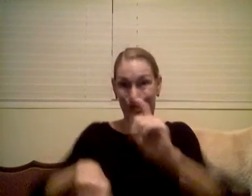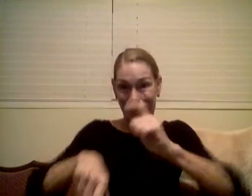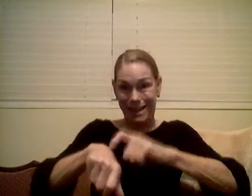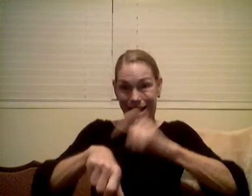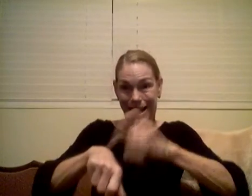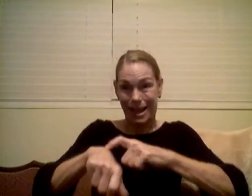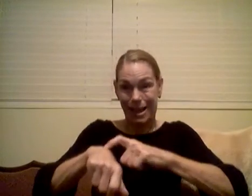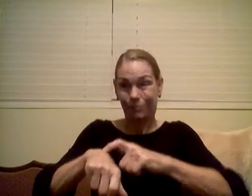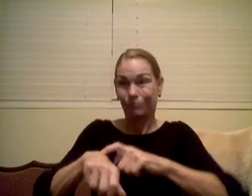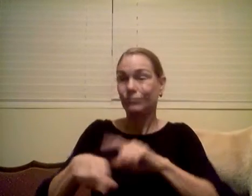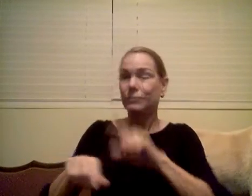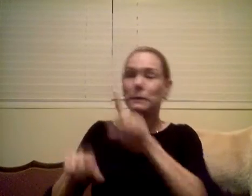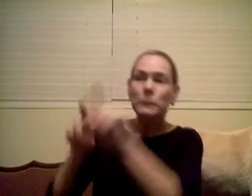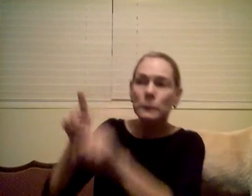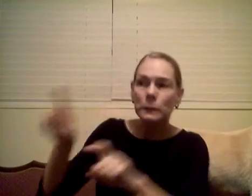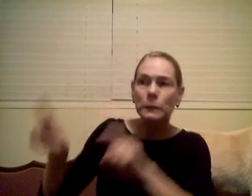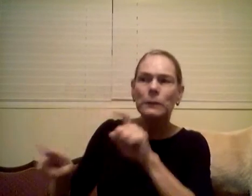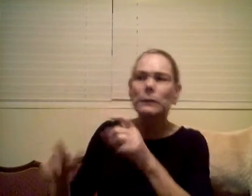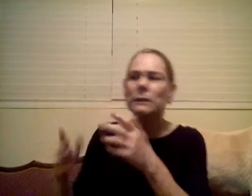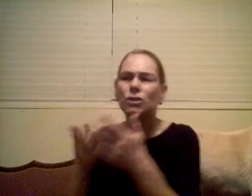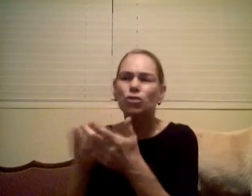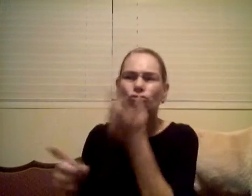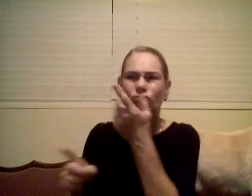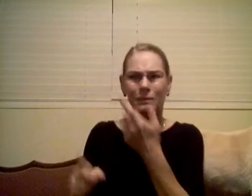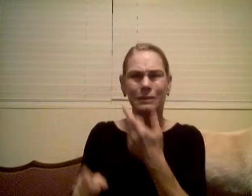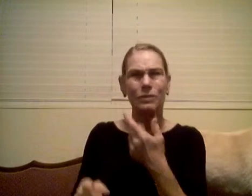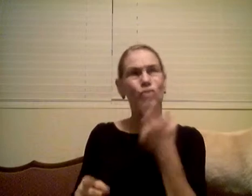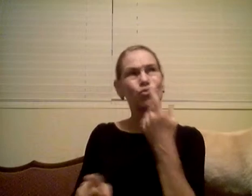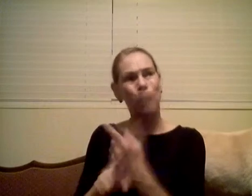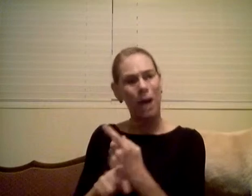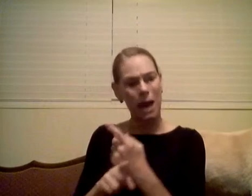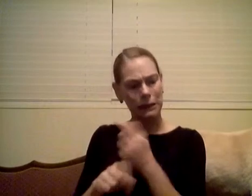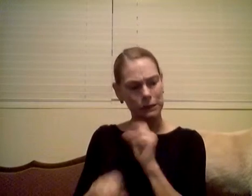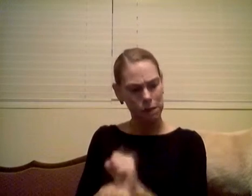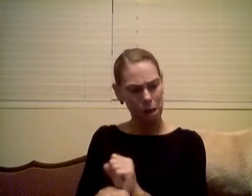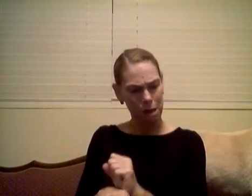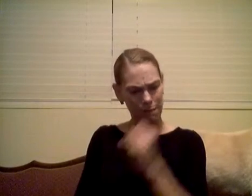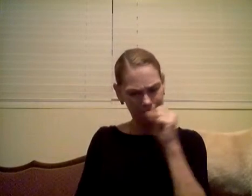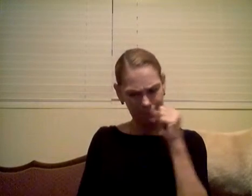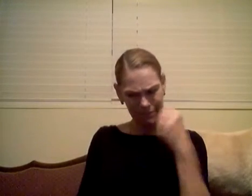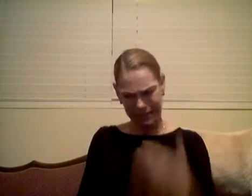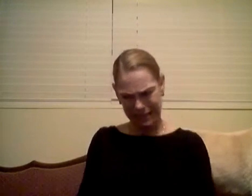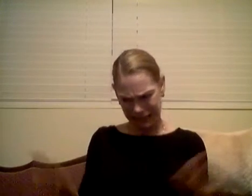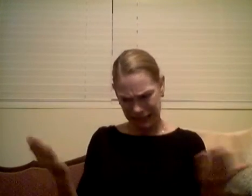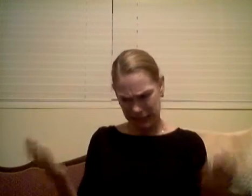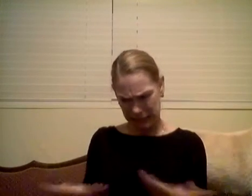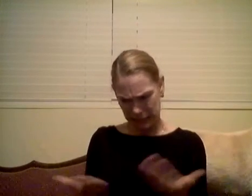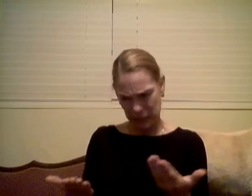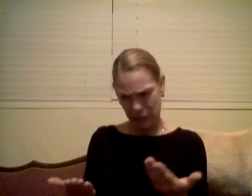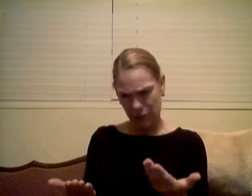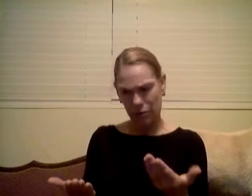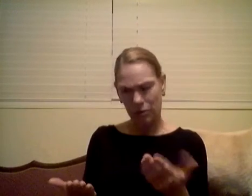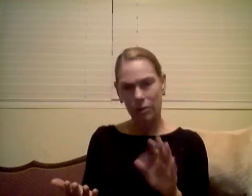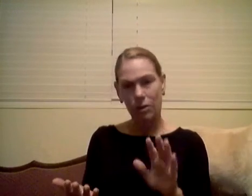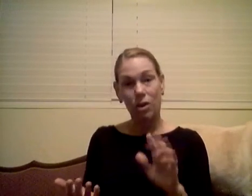interview, to try to figure out, is this the right place for me? I'm interviewing you, but you should also be interviewing me. Is this the right place for